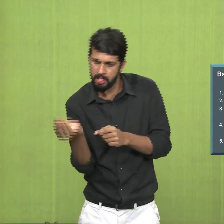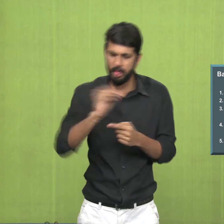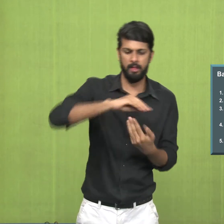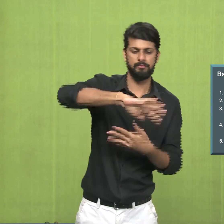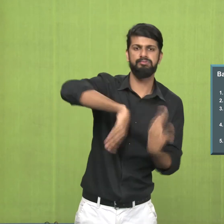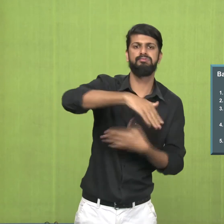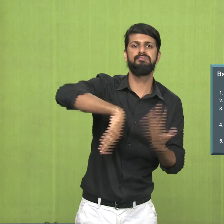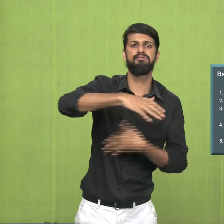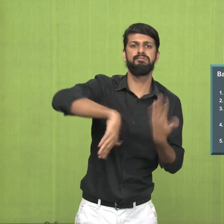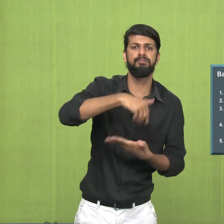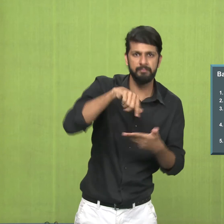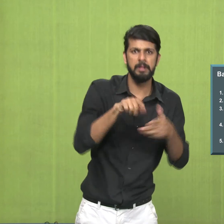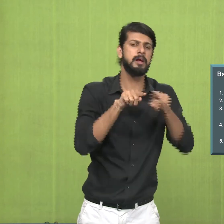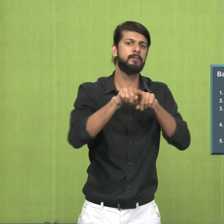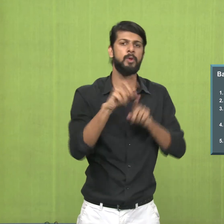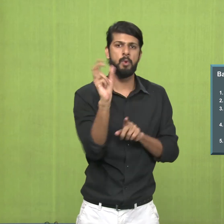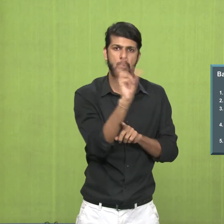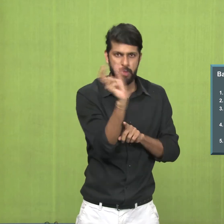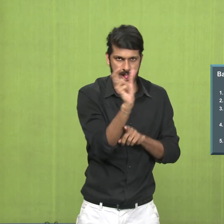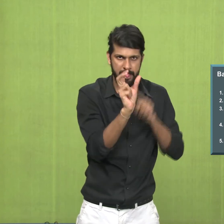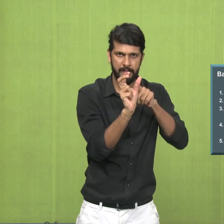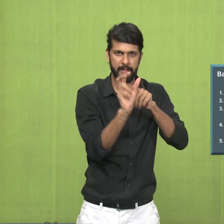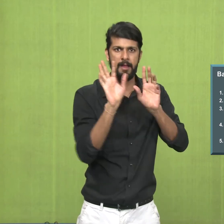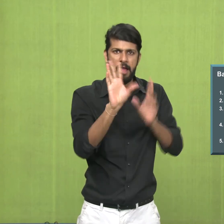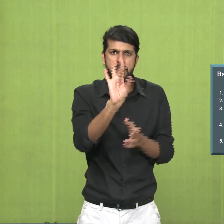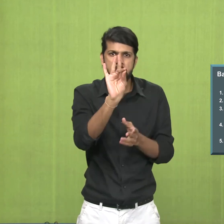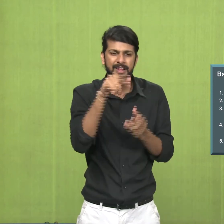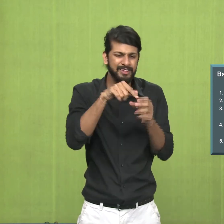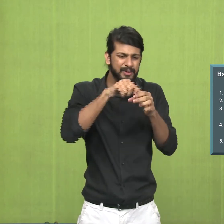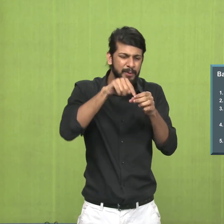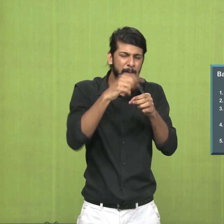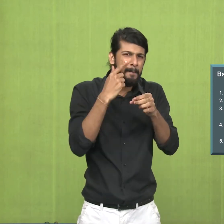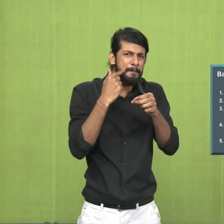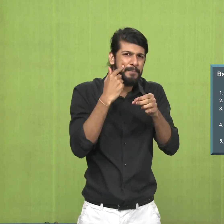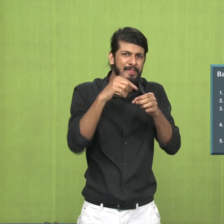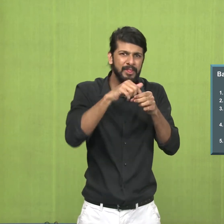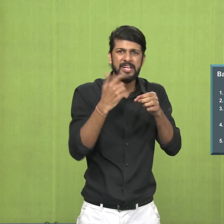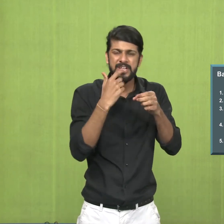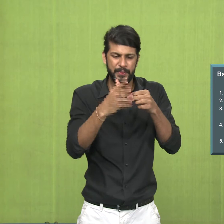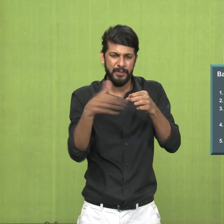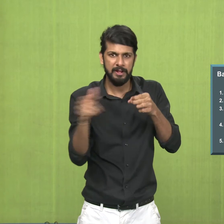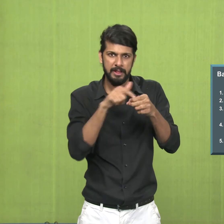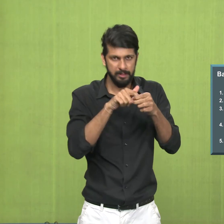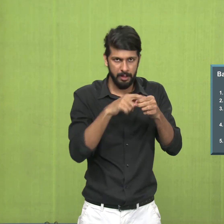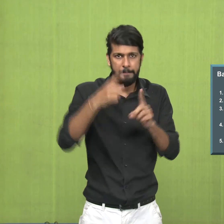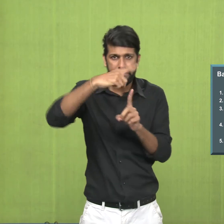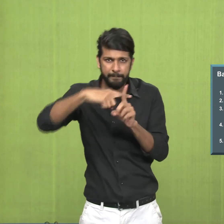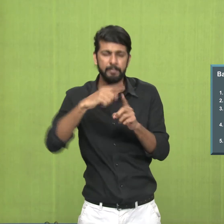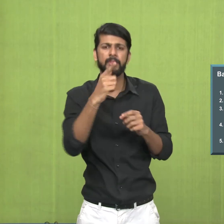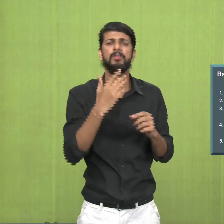So, first you would have the granules or the powder of the paint, and then you would mix it with the yolk. You would not use the egg white.